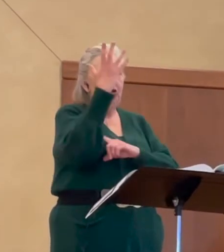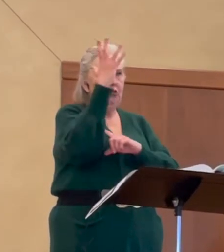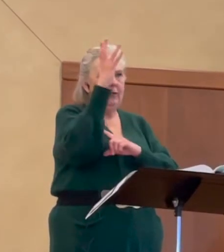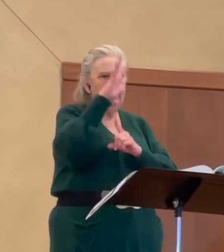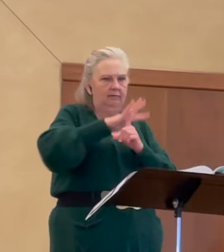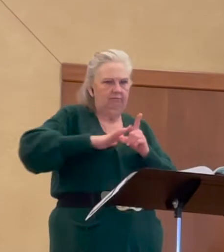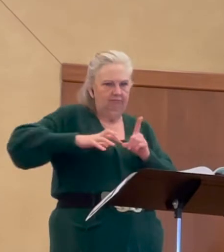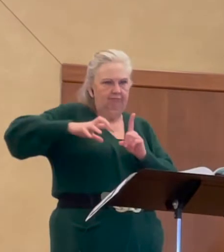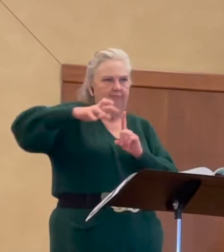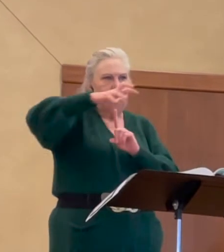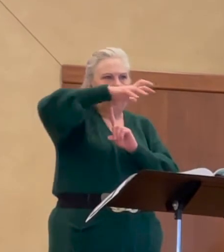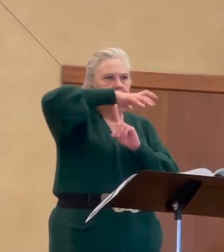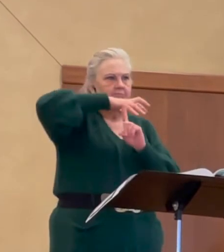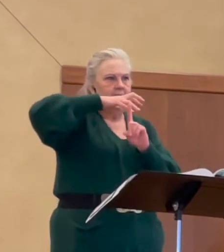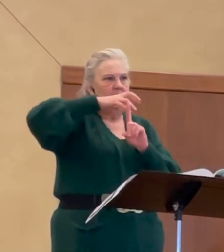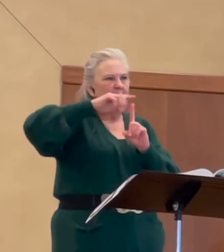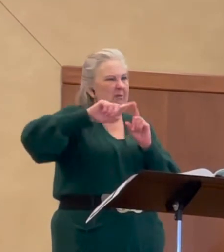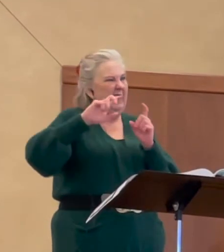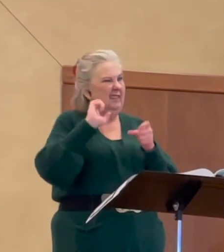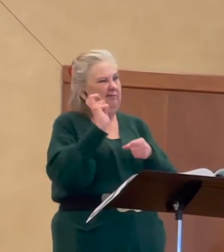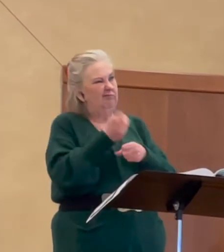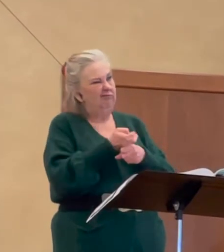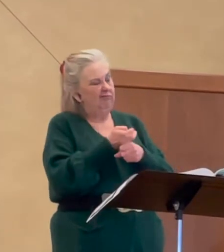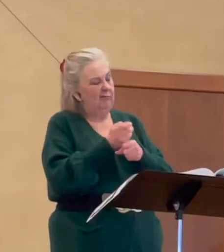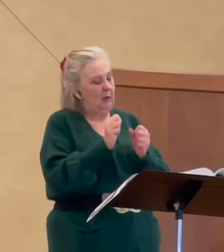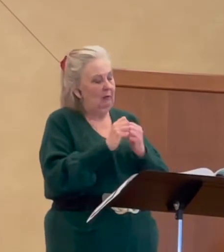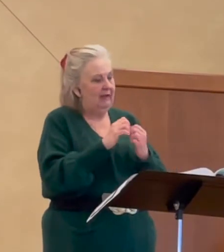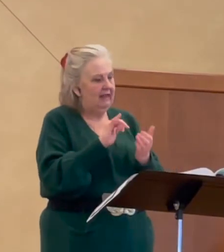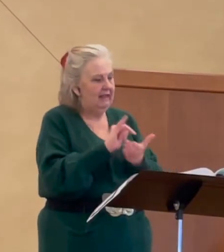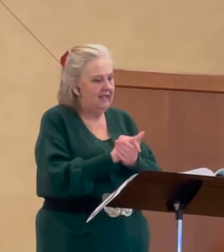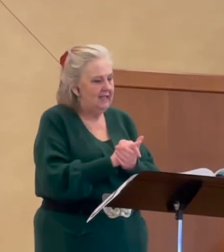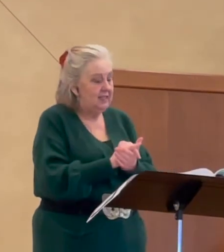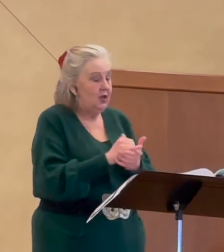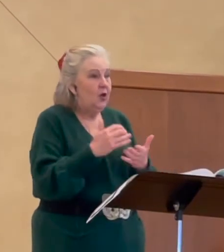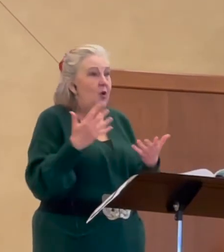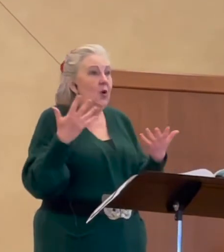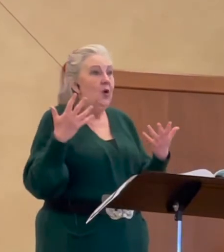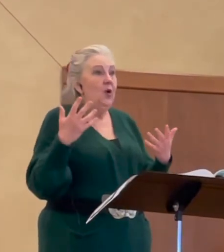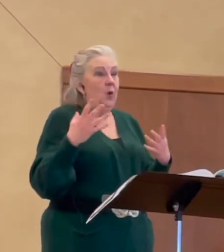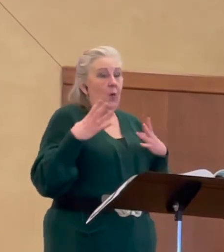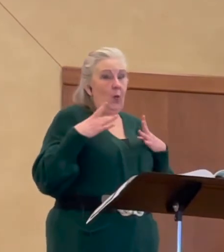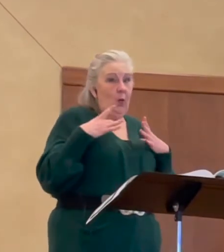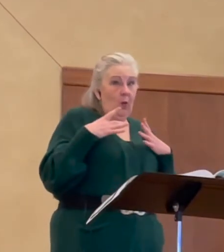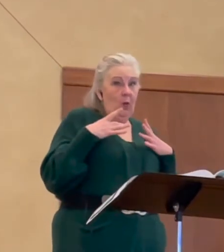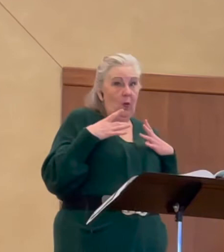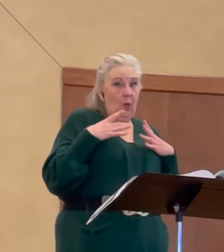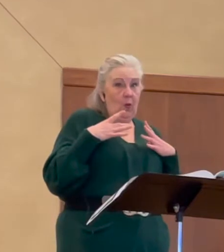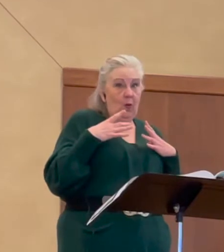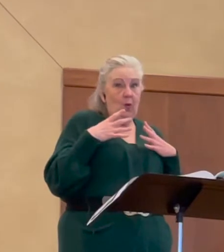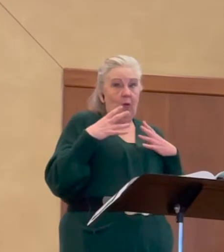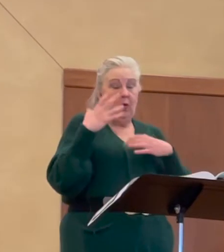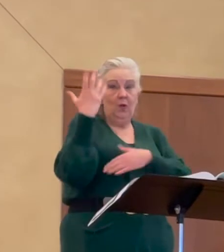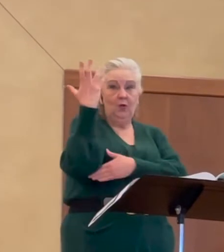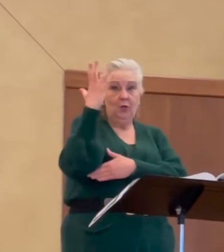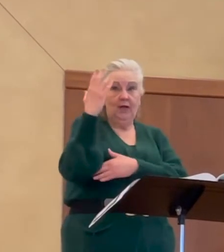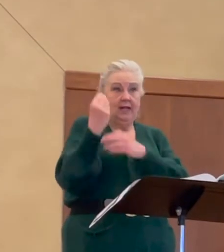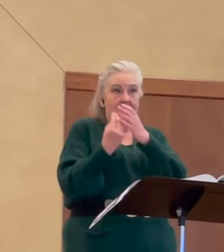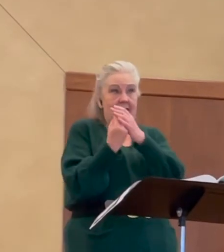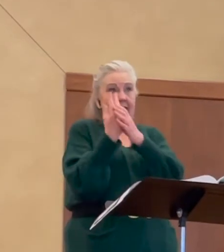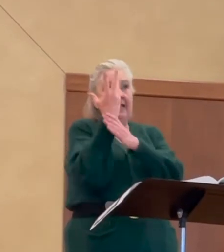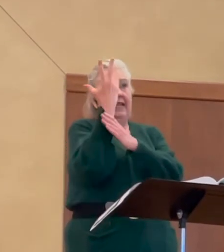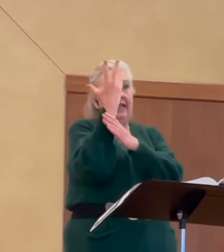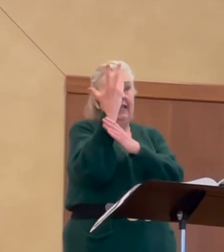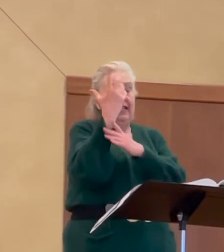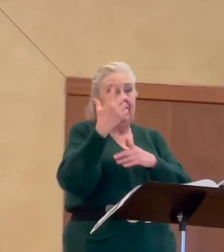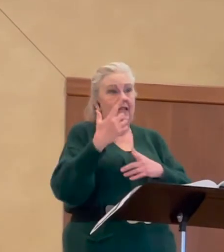But there were some difficulties with this design. As cool as it was to have a tree growing right through the deck, the tree was